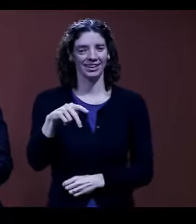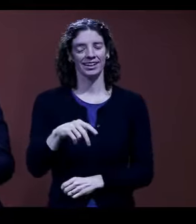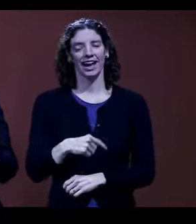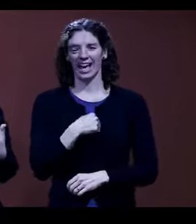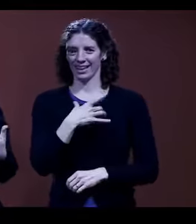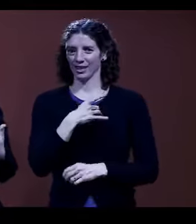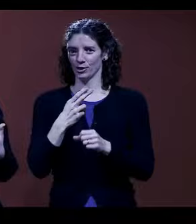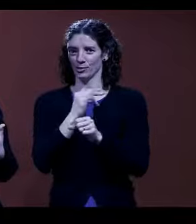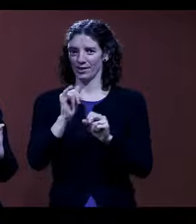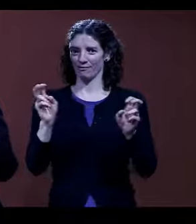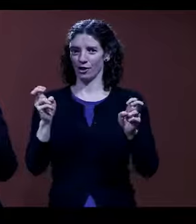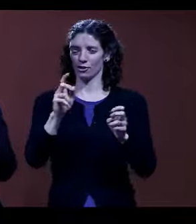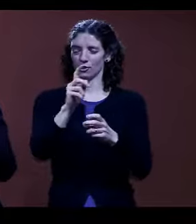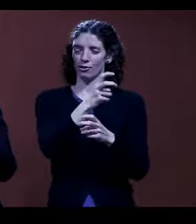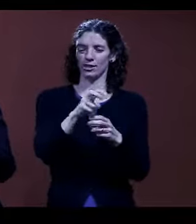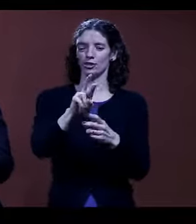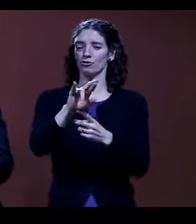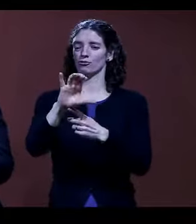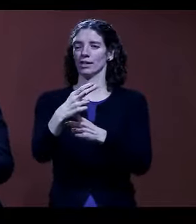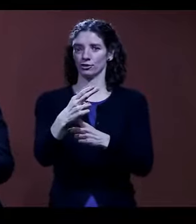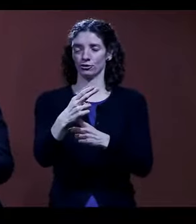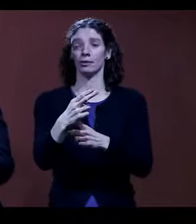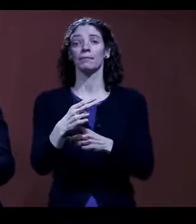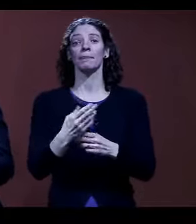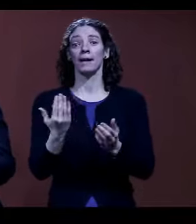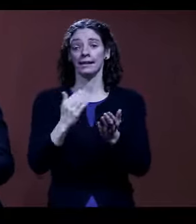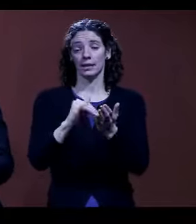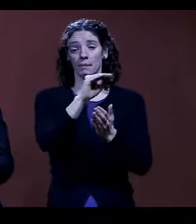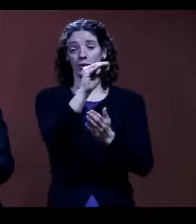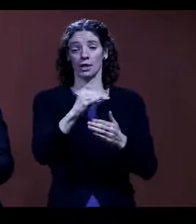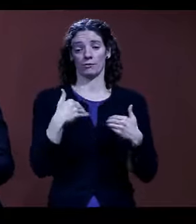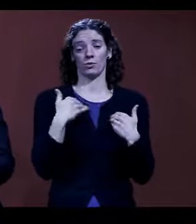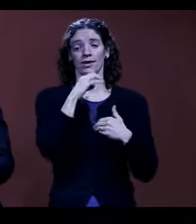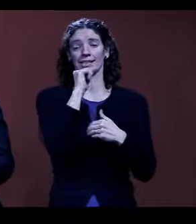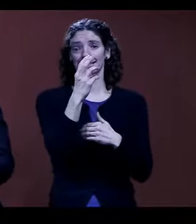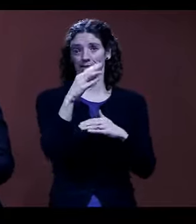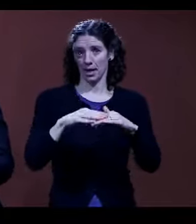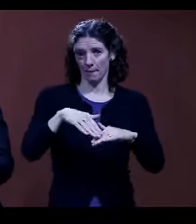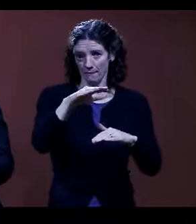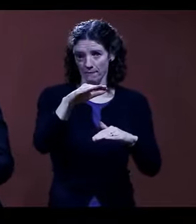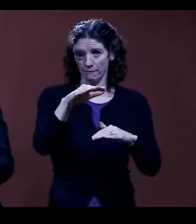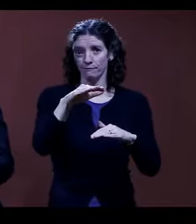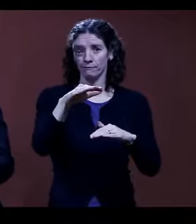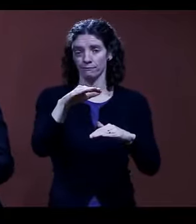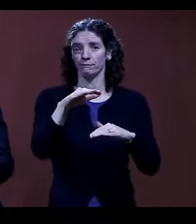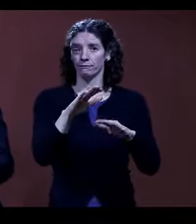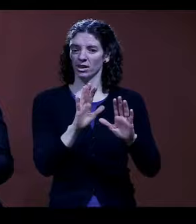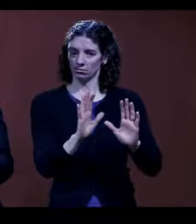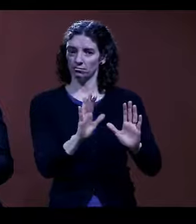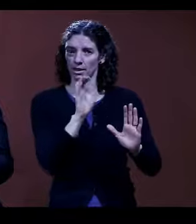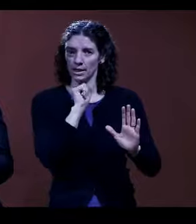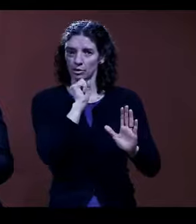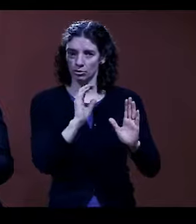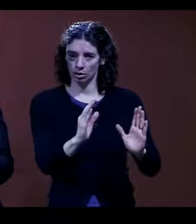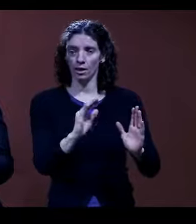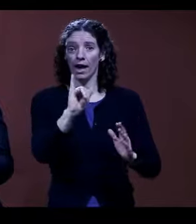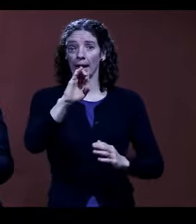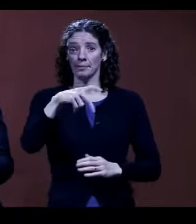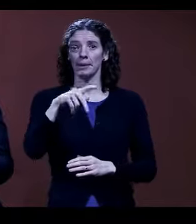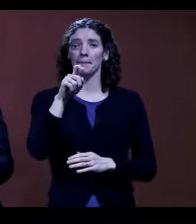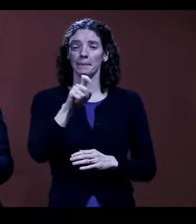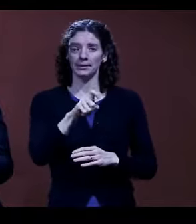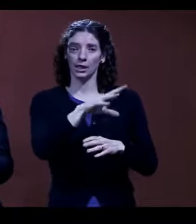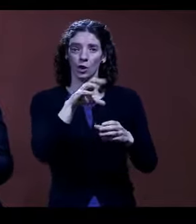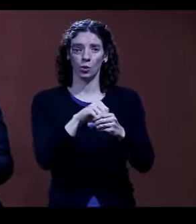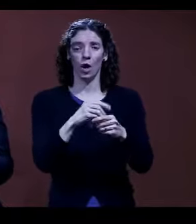the percent of youth, again, it's defined as the percent of youth ages 16 and above. The IEPs have to include appropriate